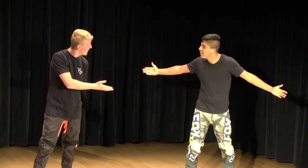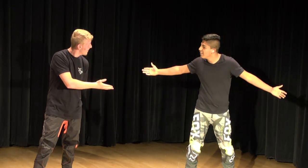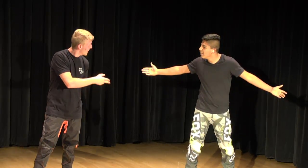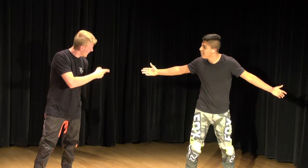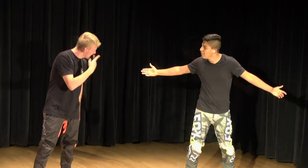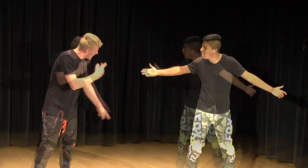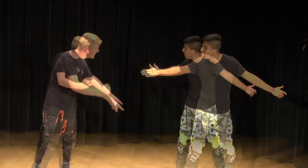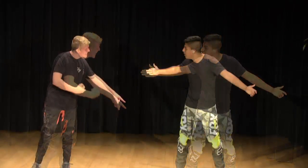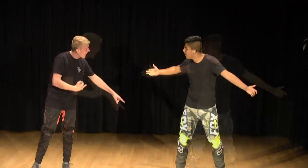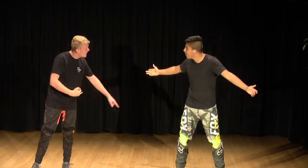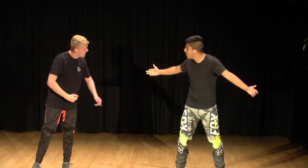working.